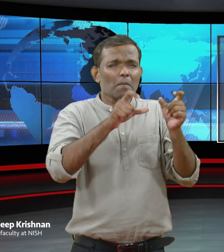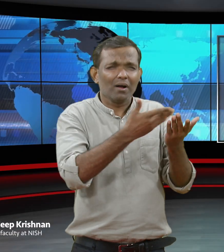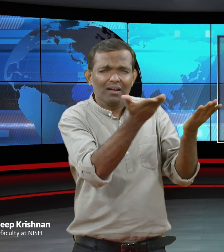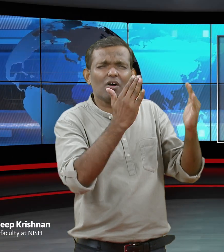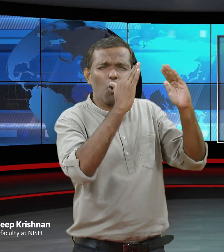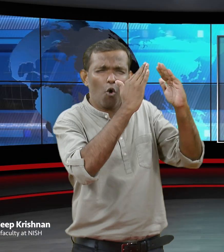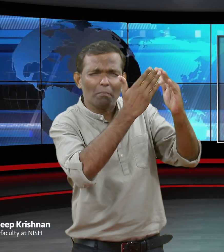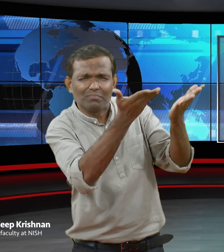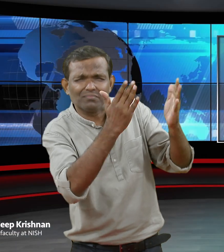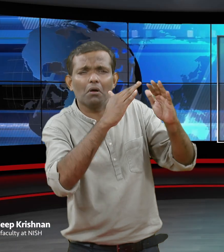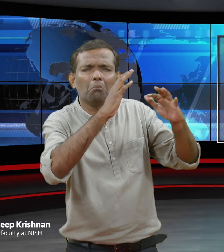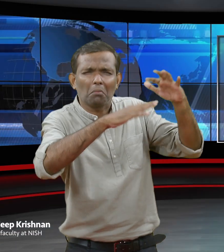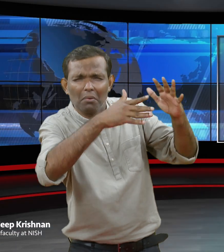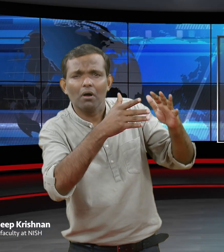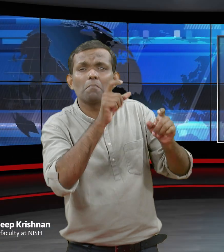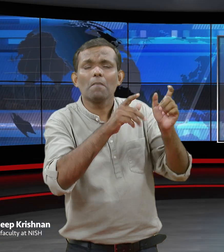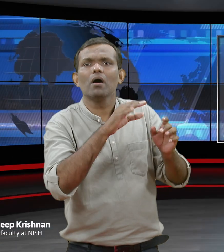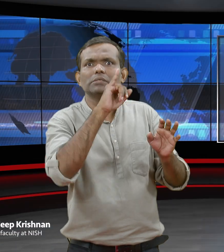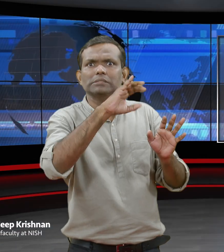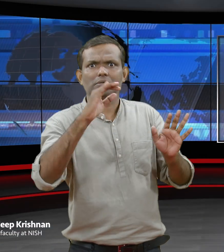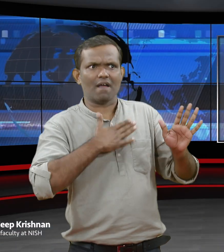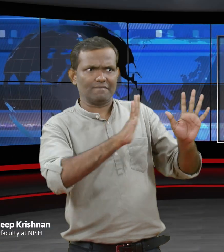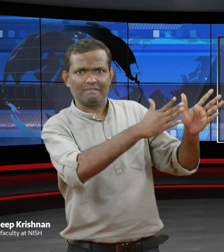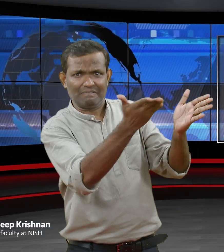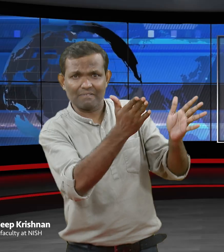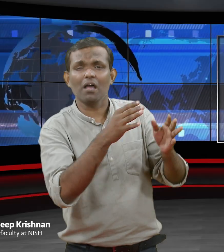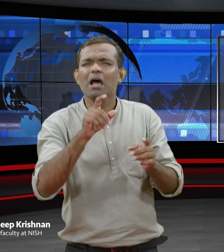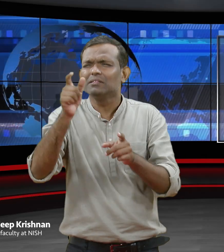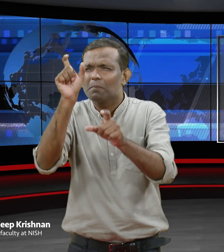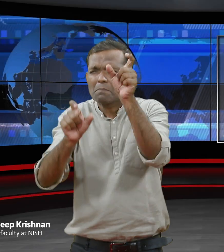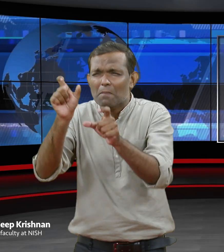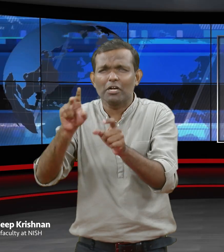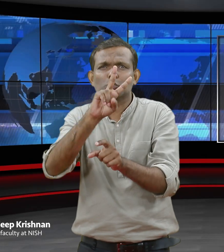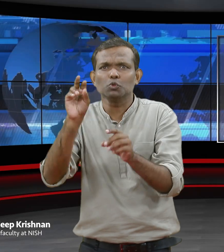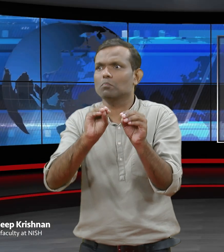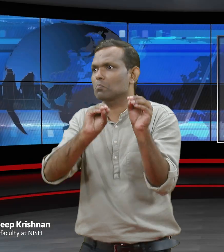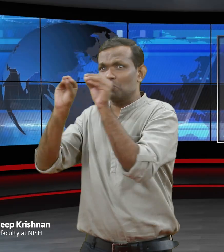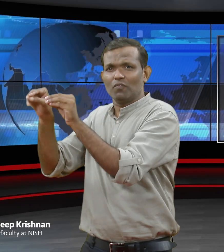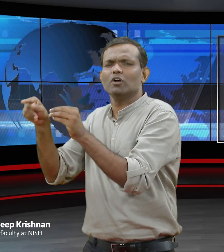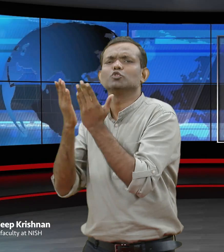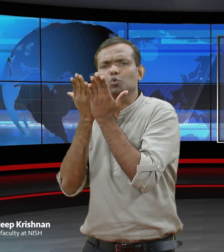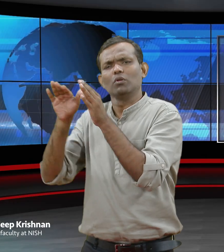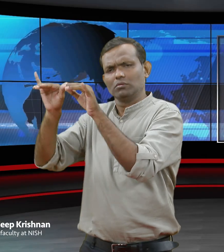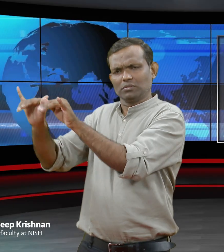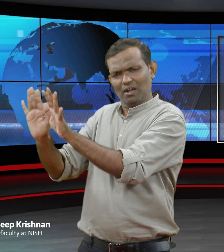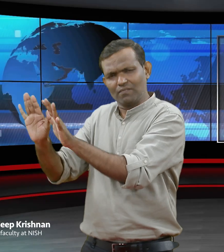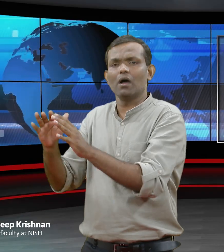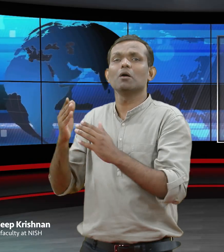9 people. Around 600 people were affected, with 200 evacuated to schools and mosques. The floods destroyed